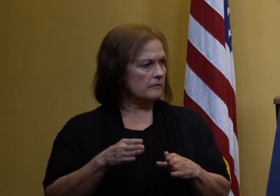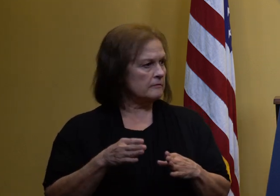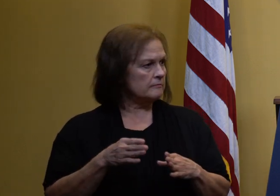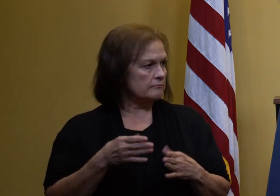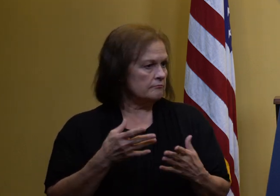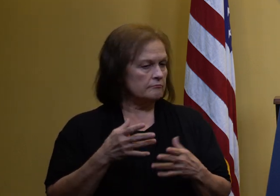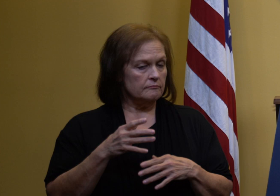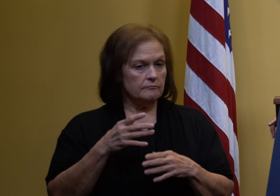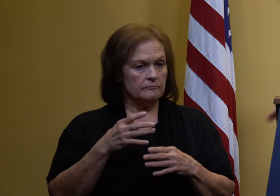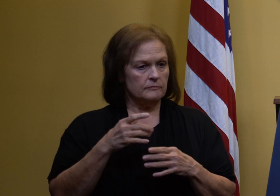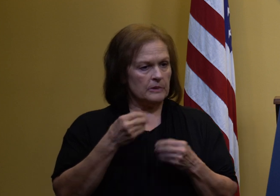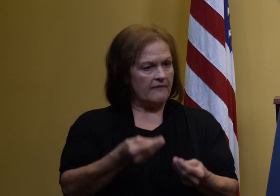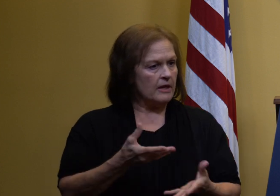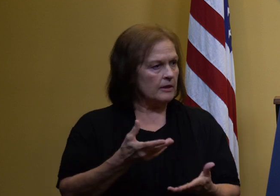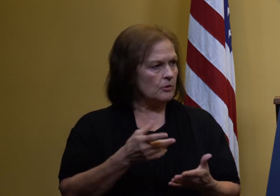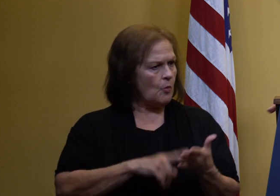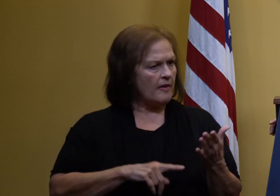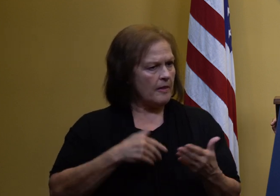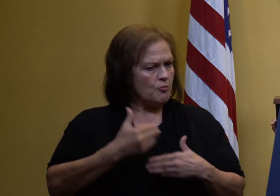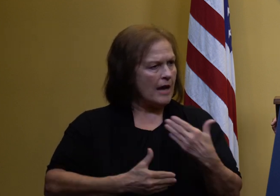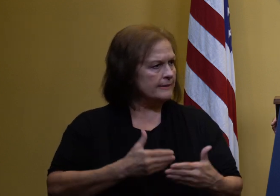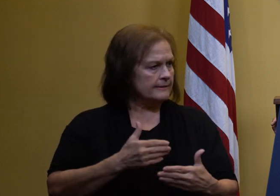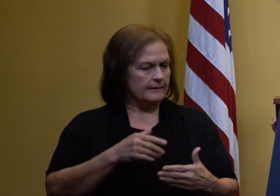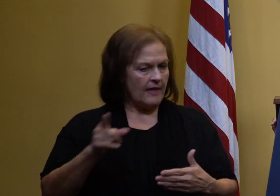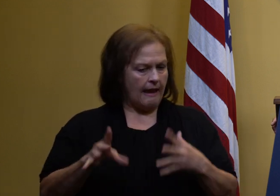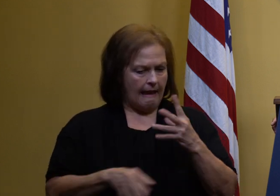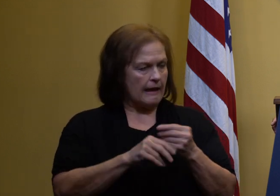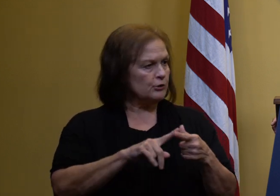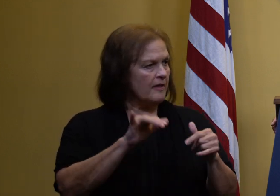about the confirmation process that they built into that language.